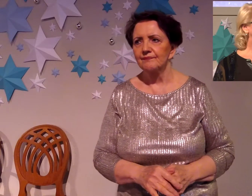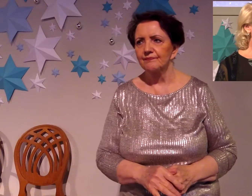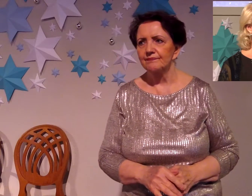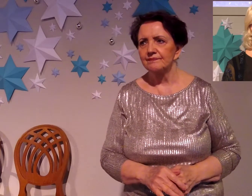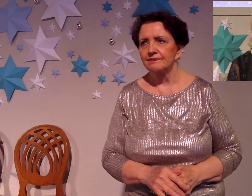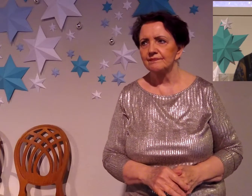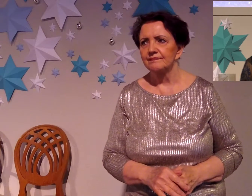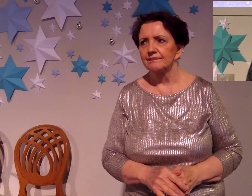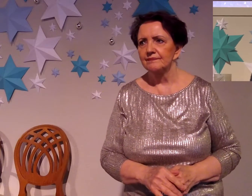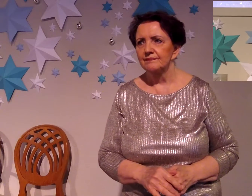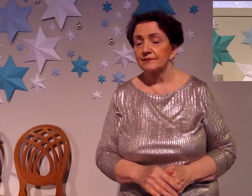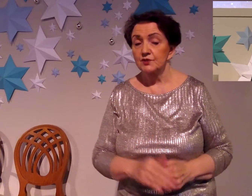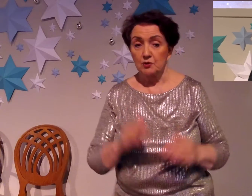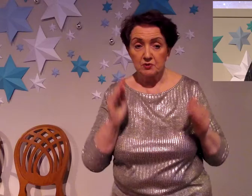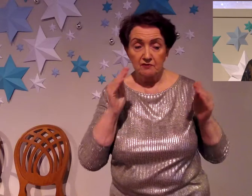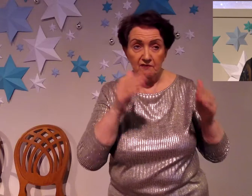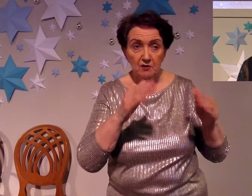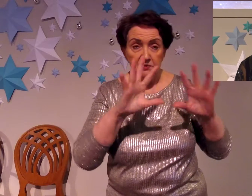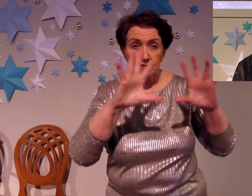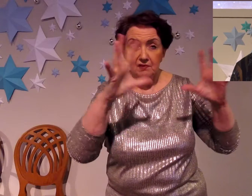So, do we focus on the cloud?